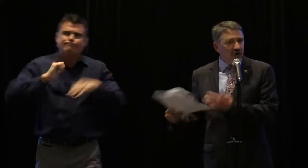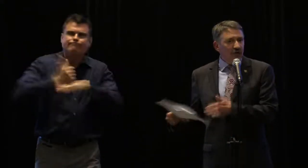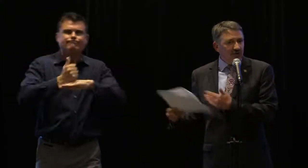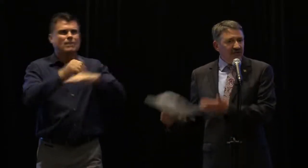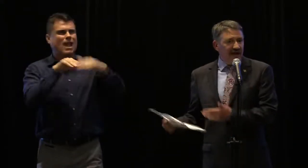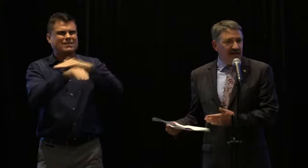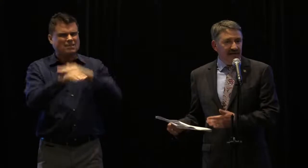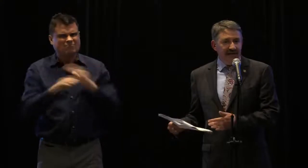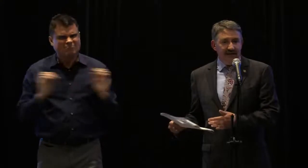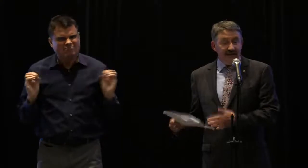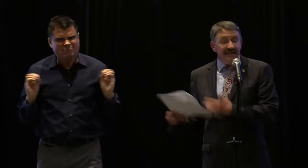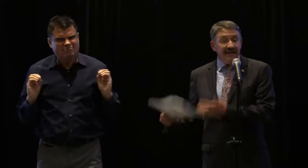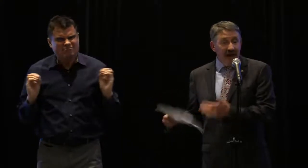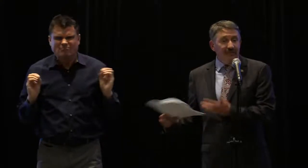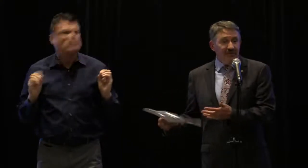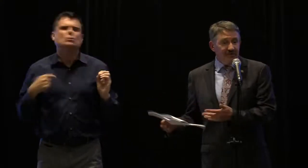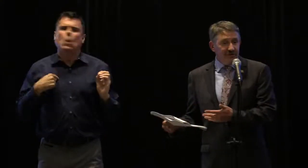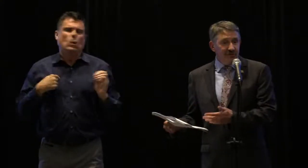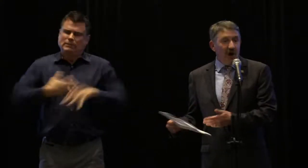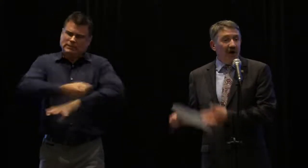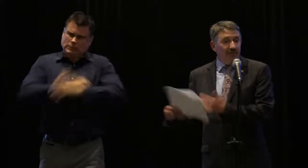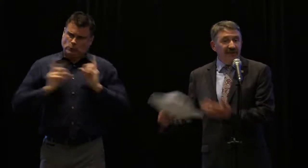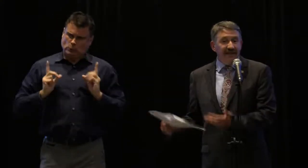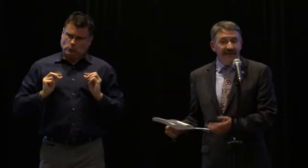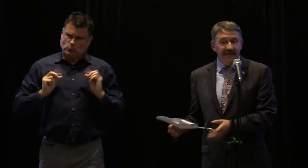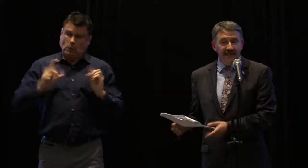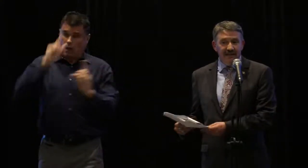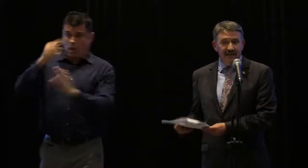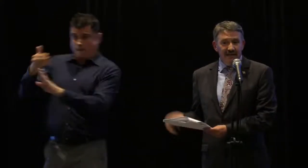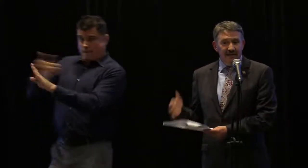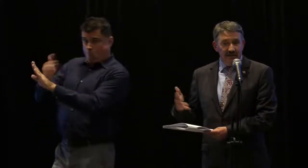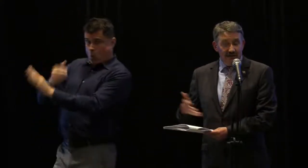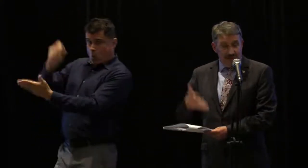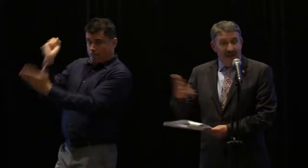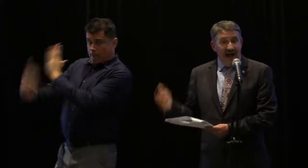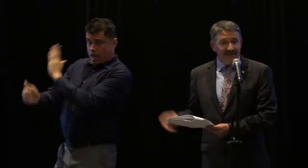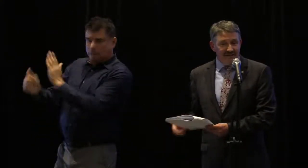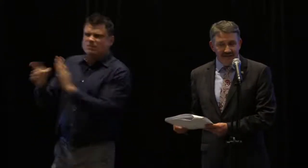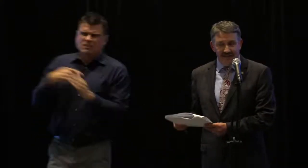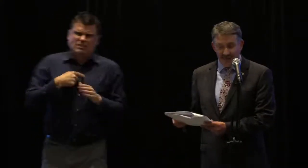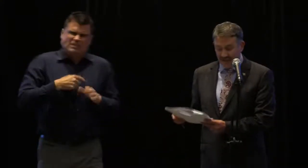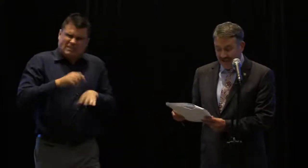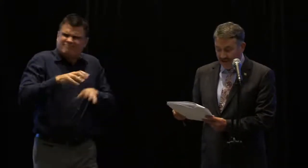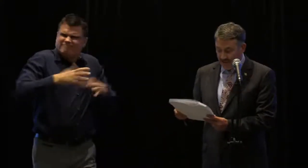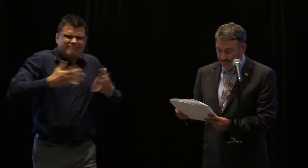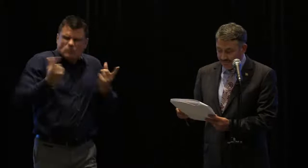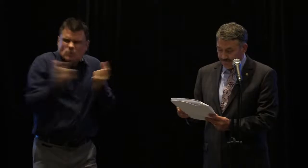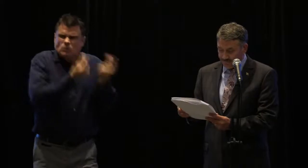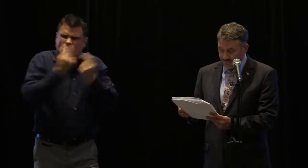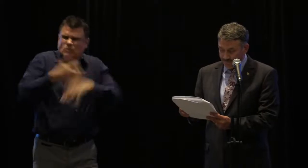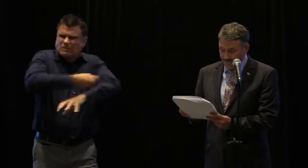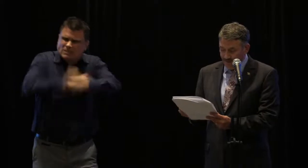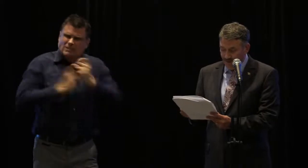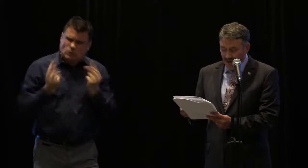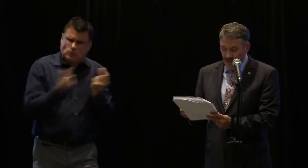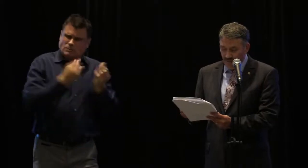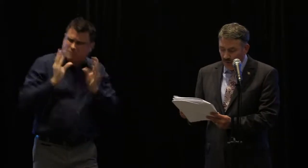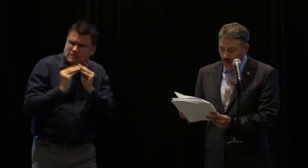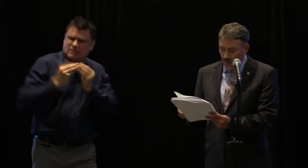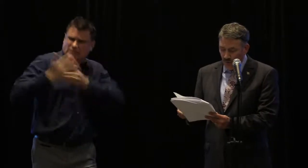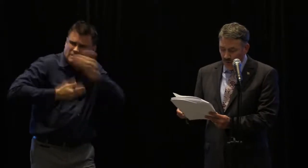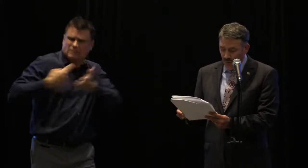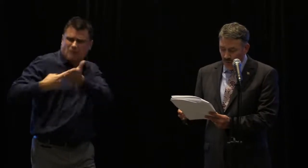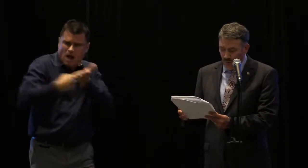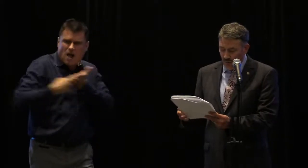lot of work was done leading up to our ability to pass this legislation.